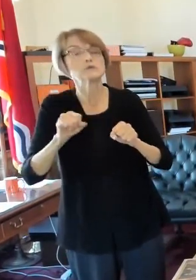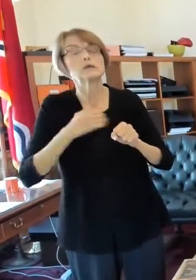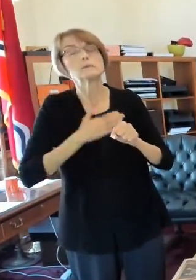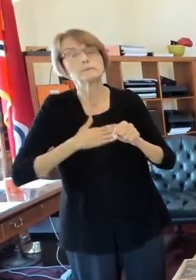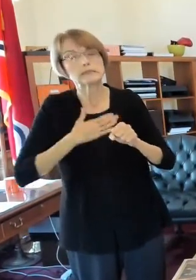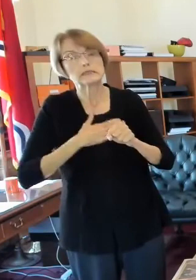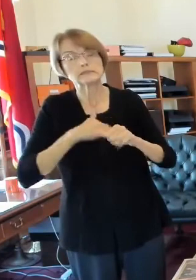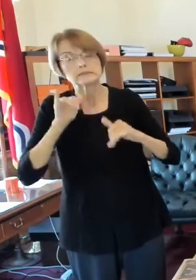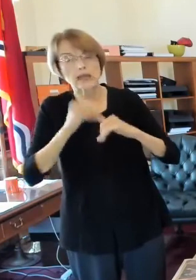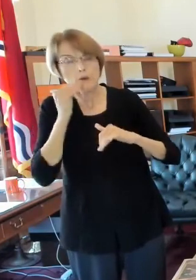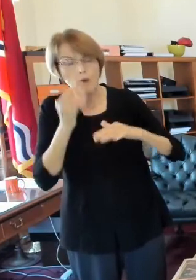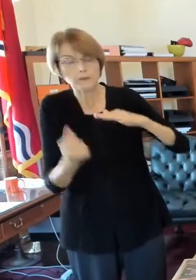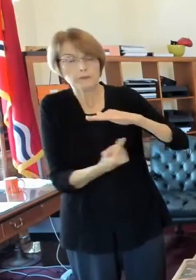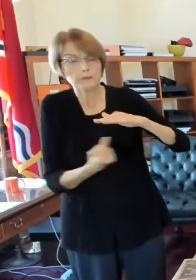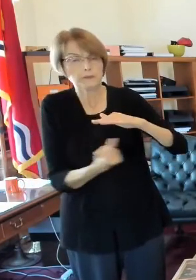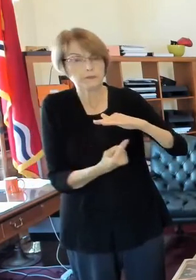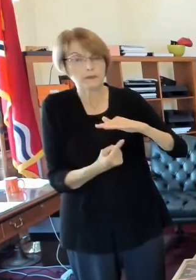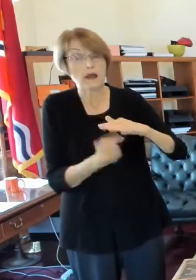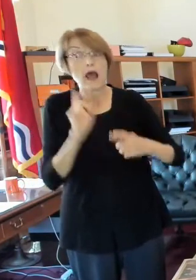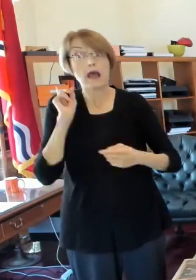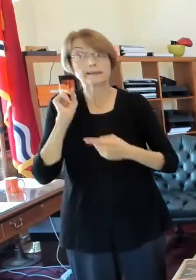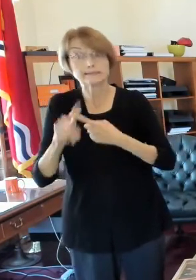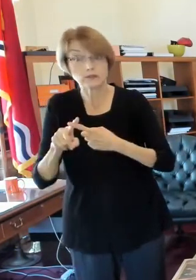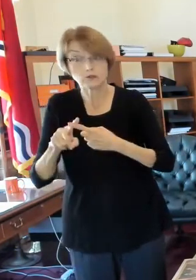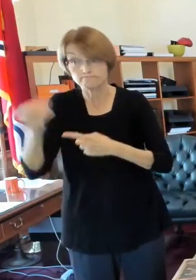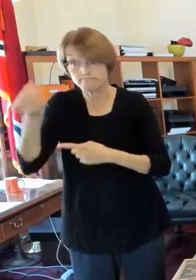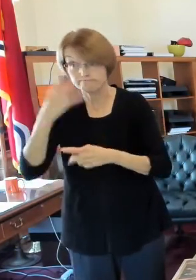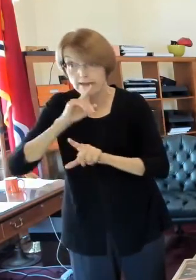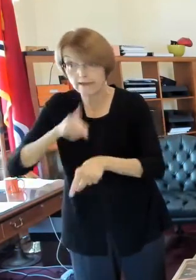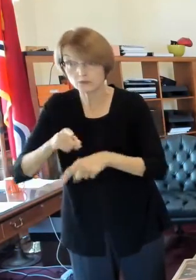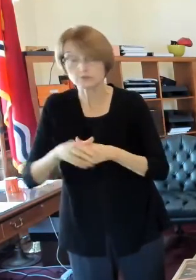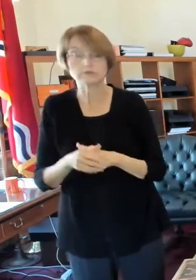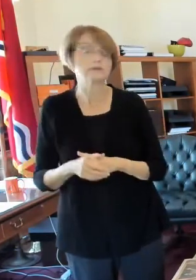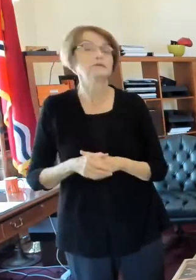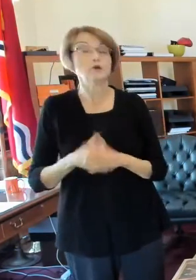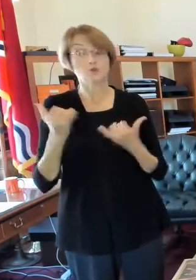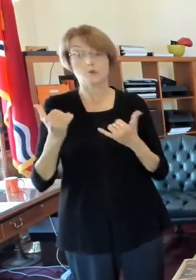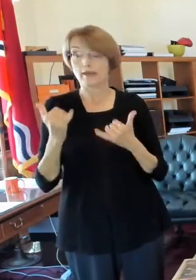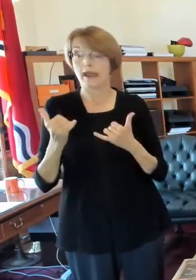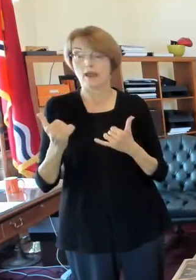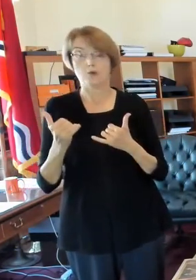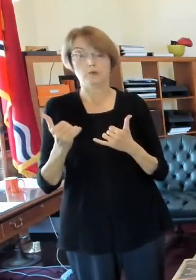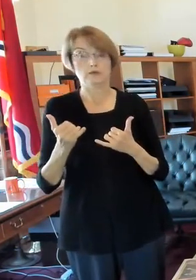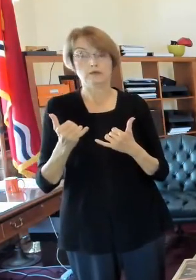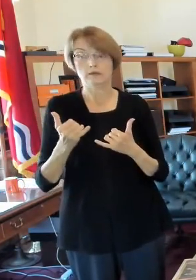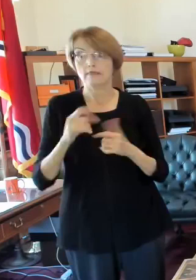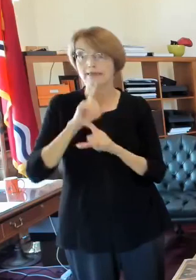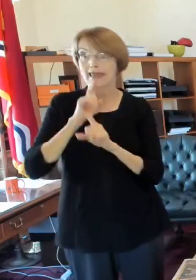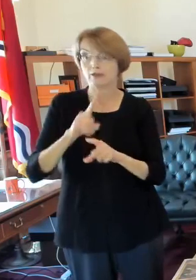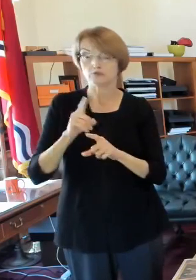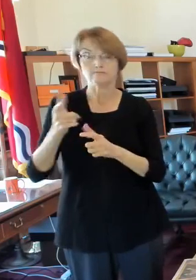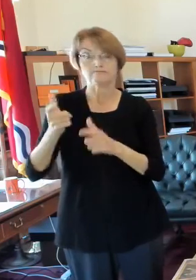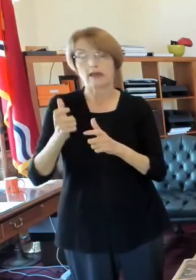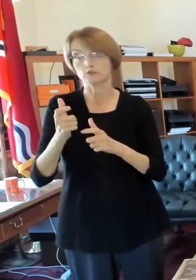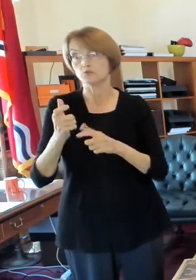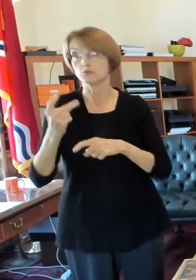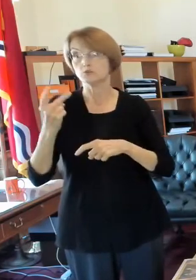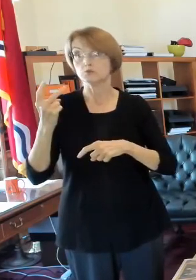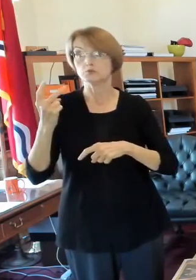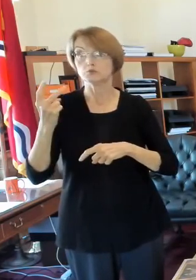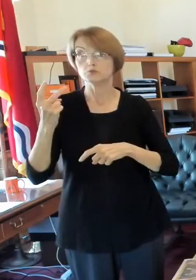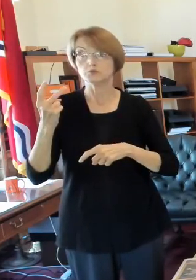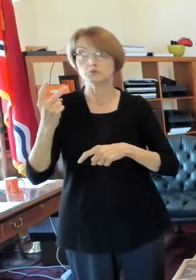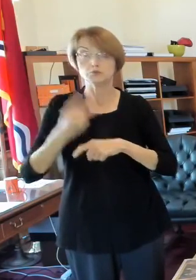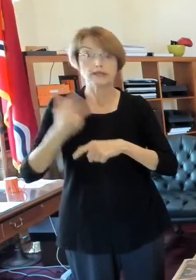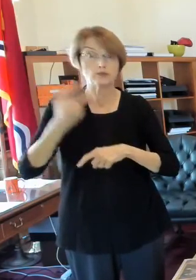back. And if the results only take 2 to 3 days, or even 3 to 4 days, that's a much